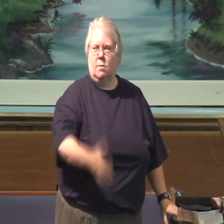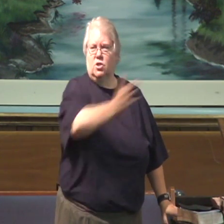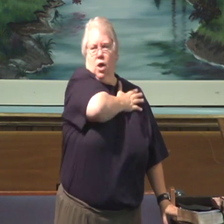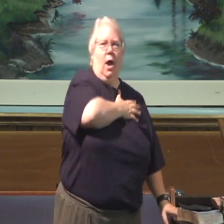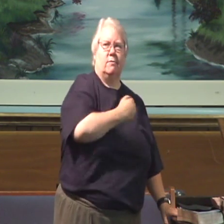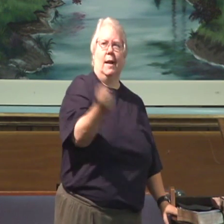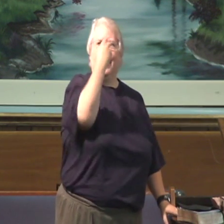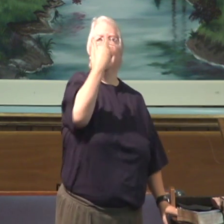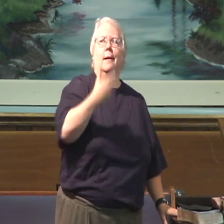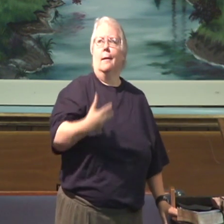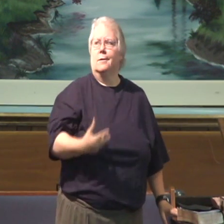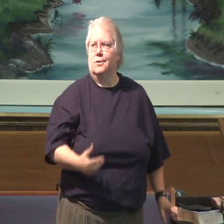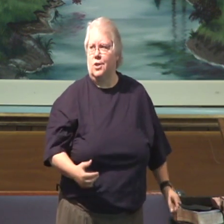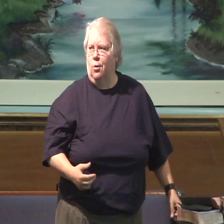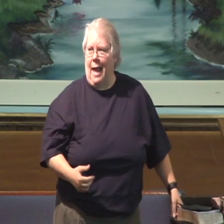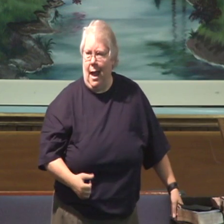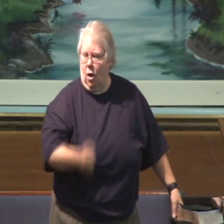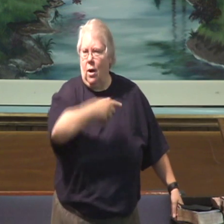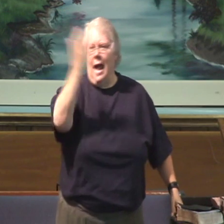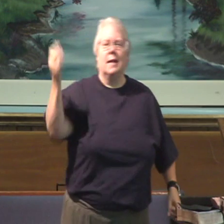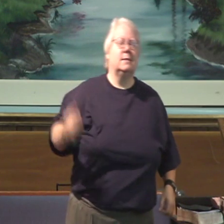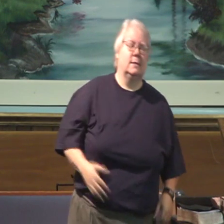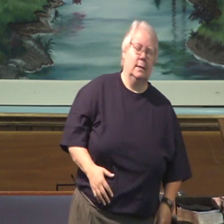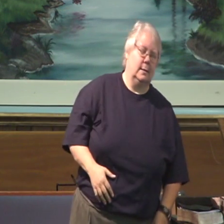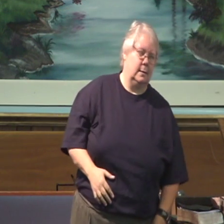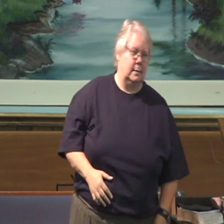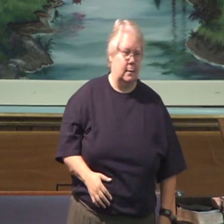in the suit at all kinds.